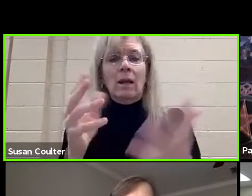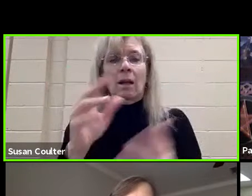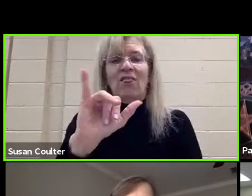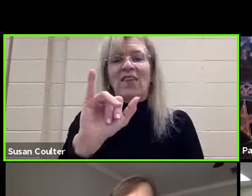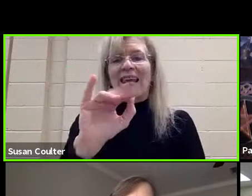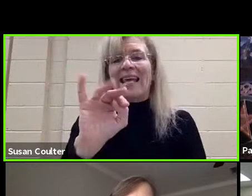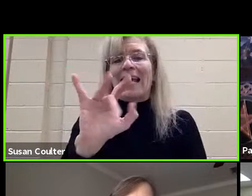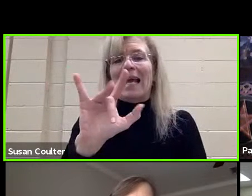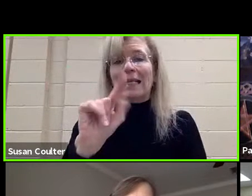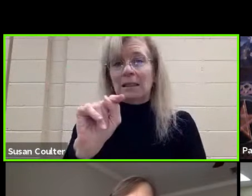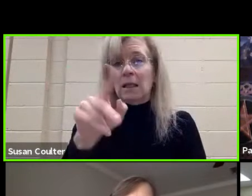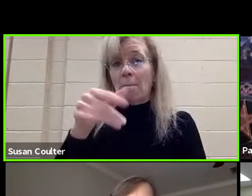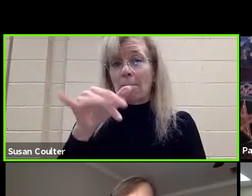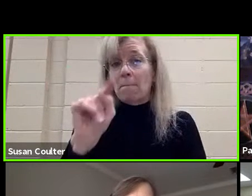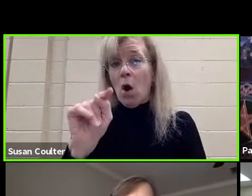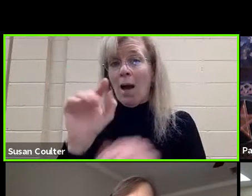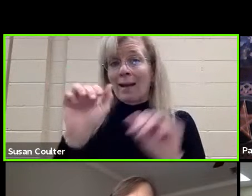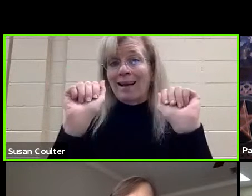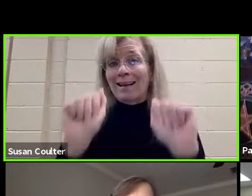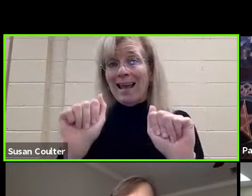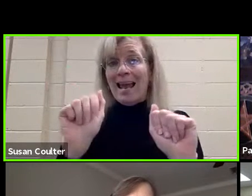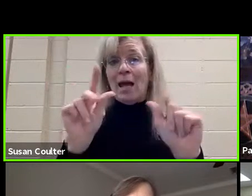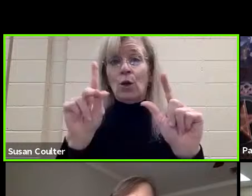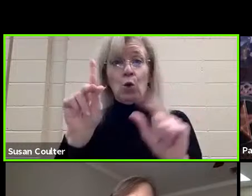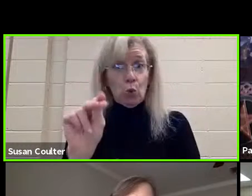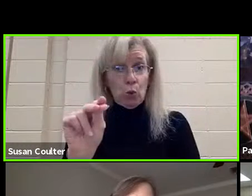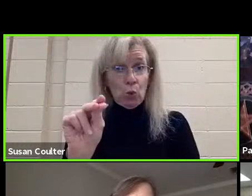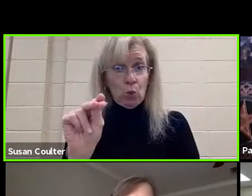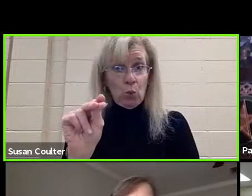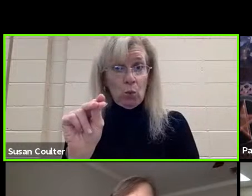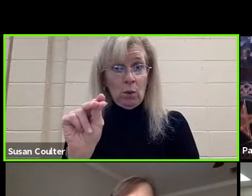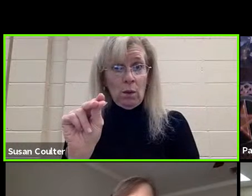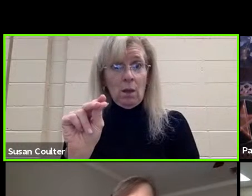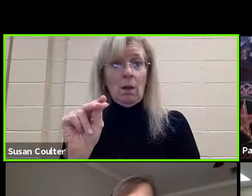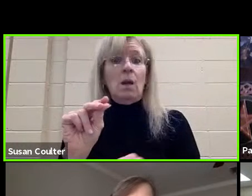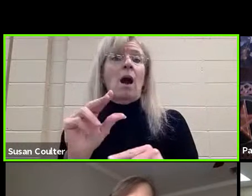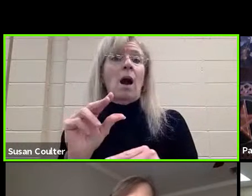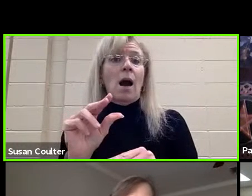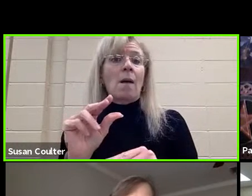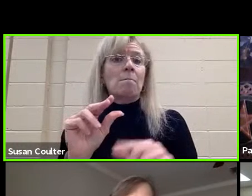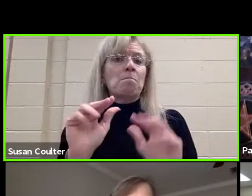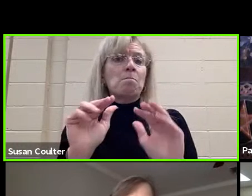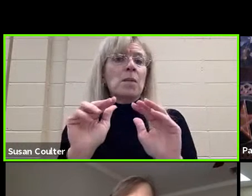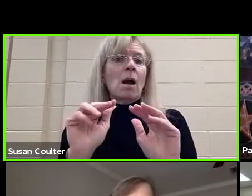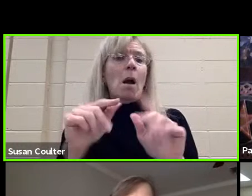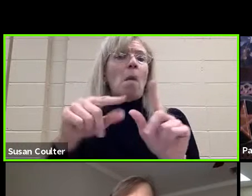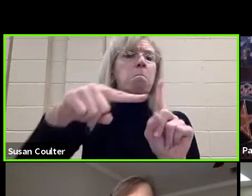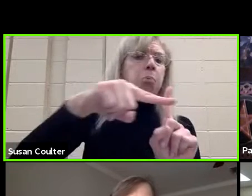what the Instant Pot can do.